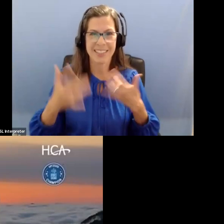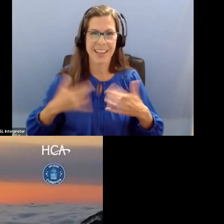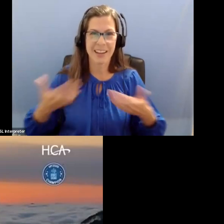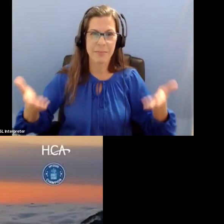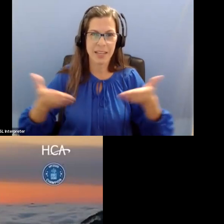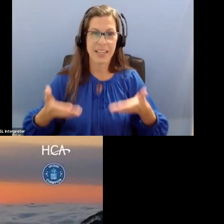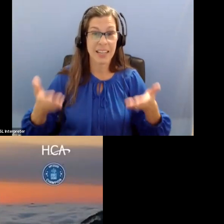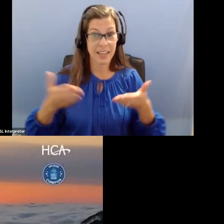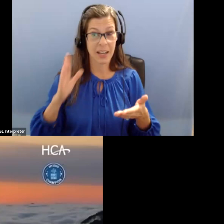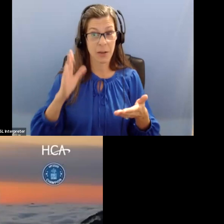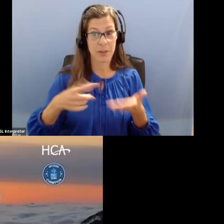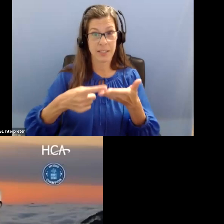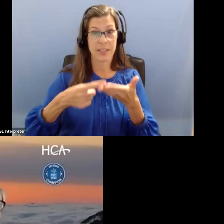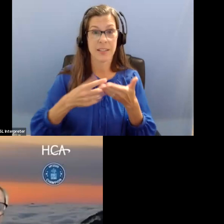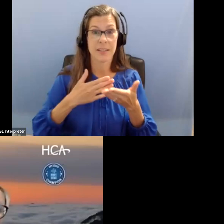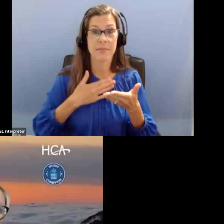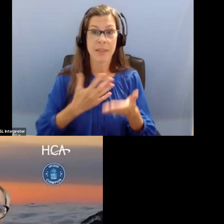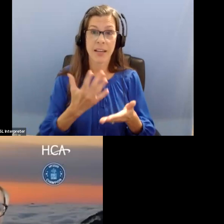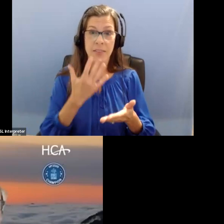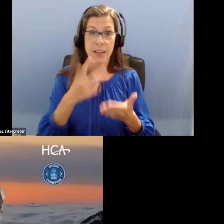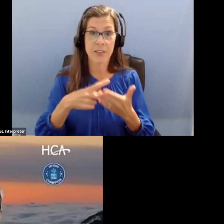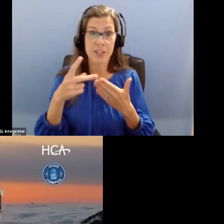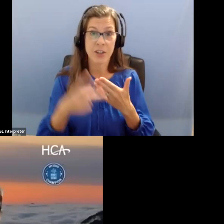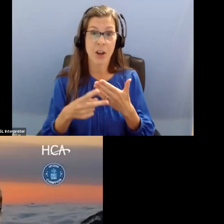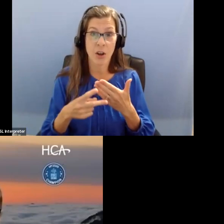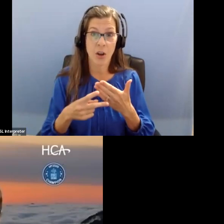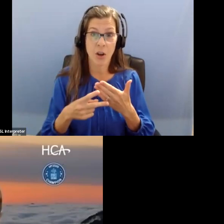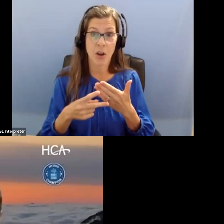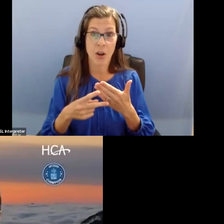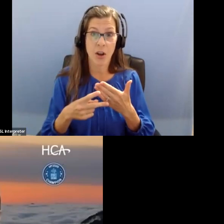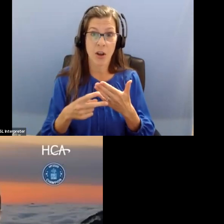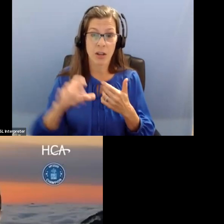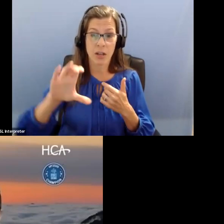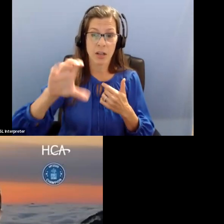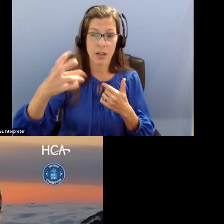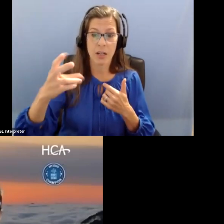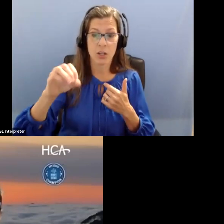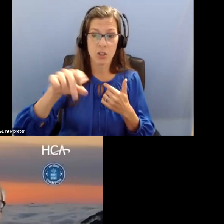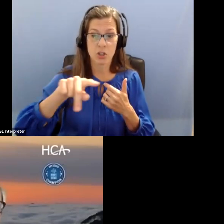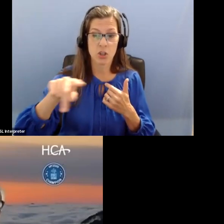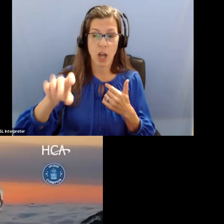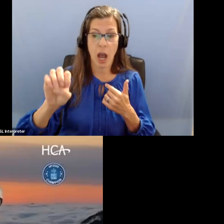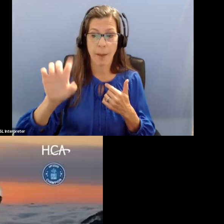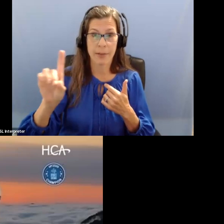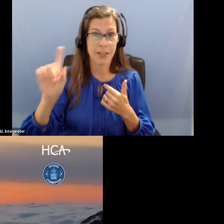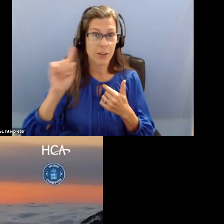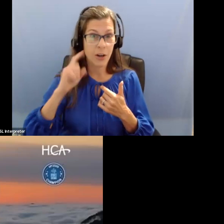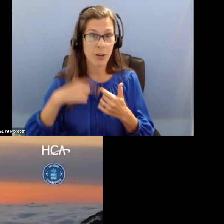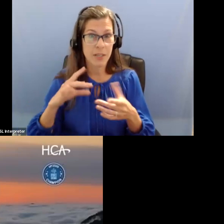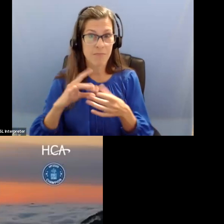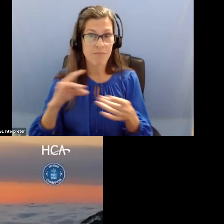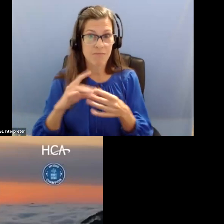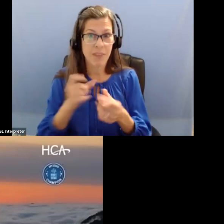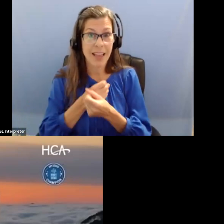here today because I'm gonna talk about my very, very favorite show, which is Chopped. If you've heard me talk about it before, I